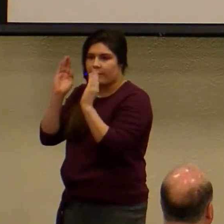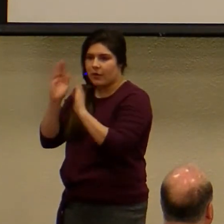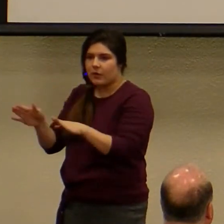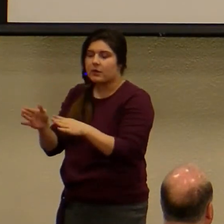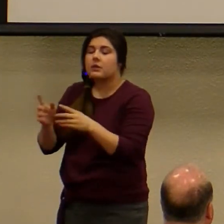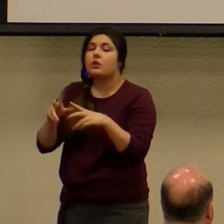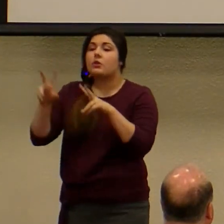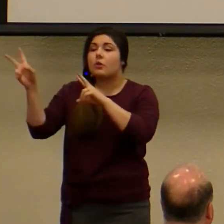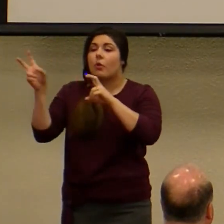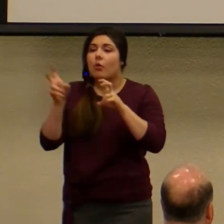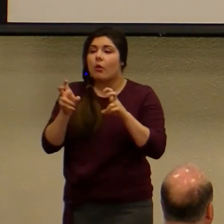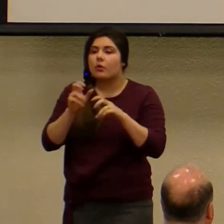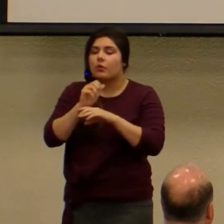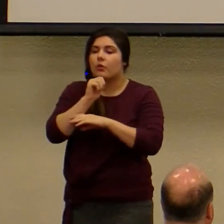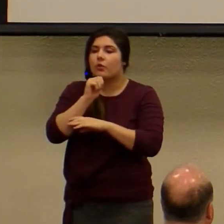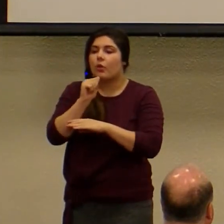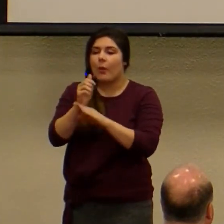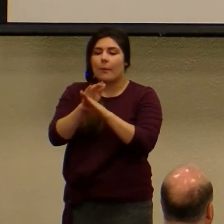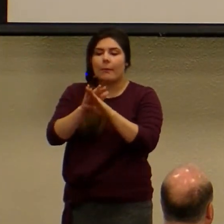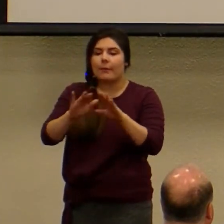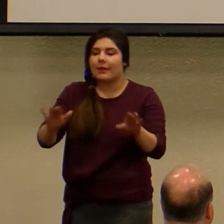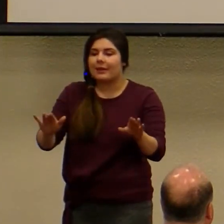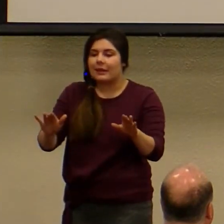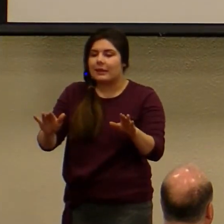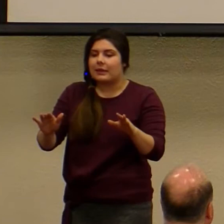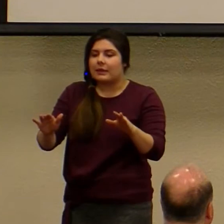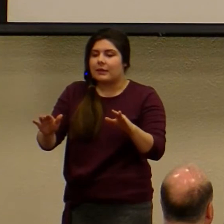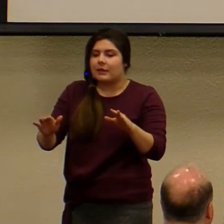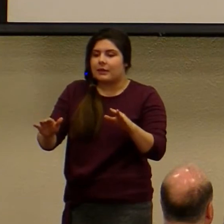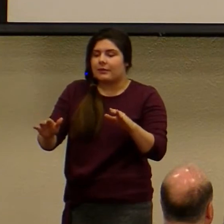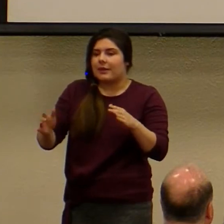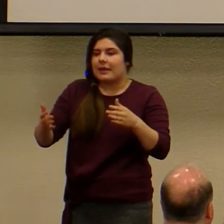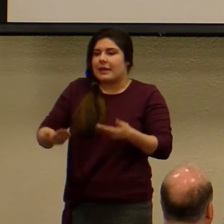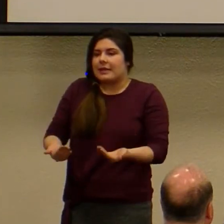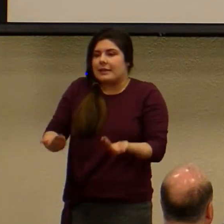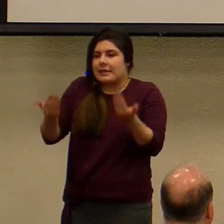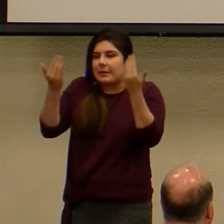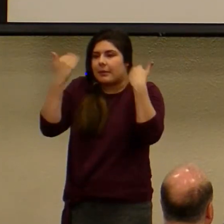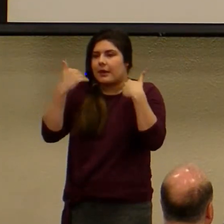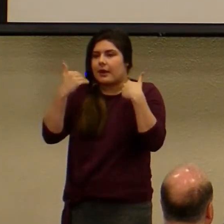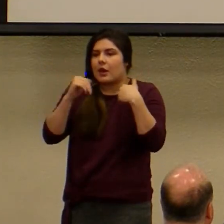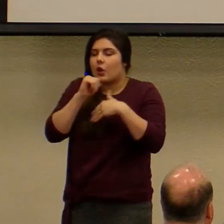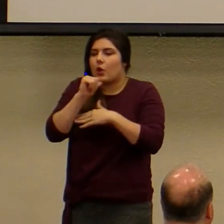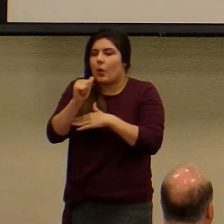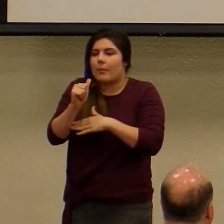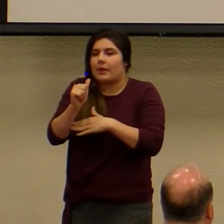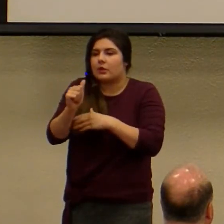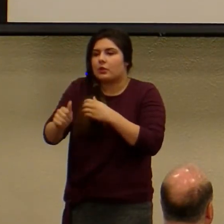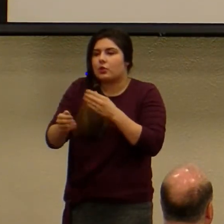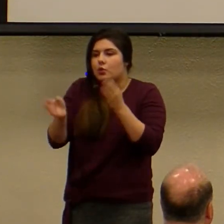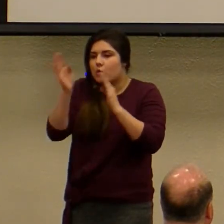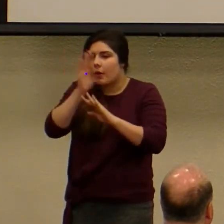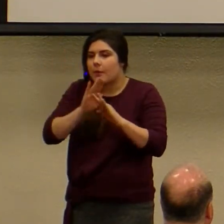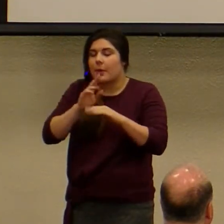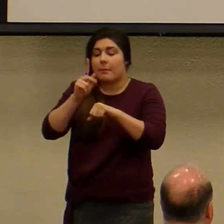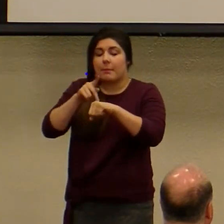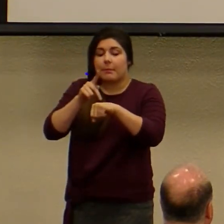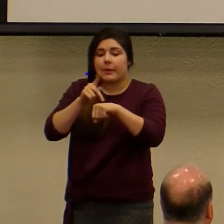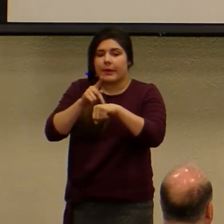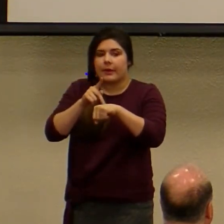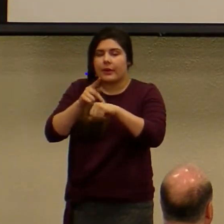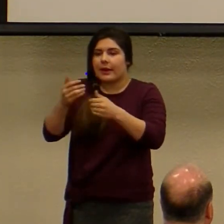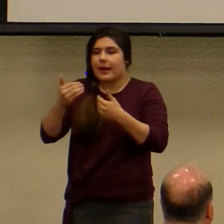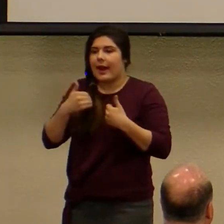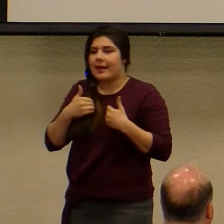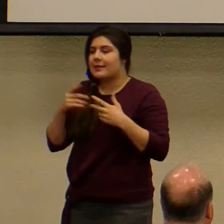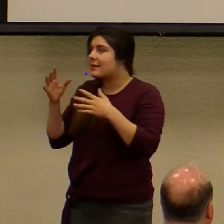quote. Do not be intimidated and do not be troubled. Peter grabs the